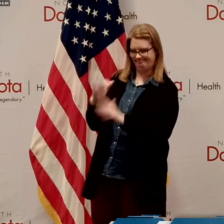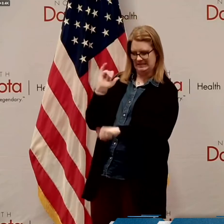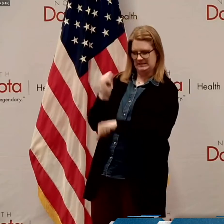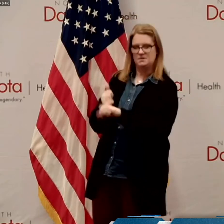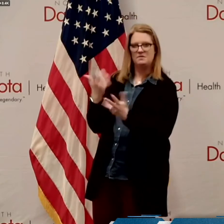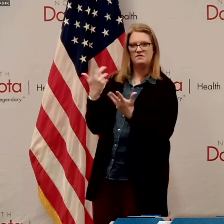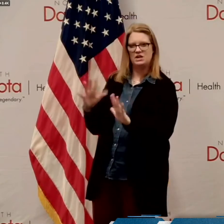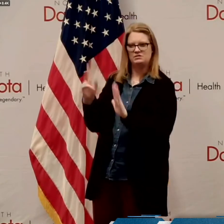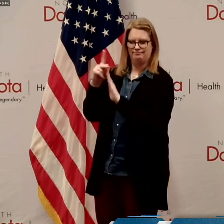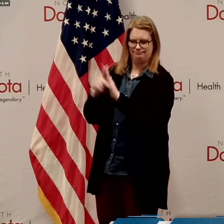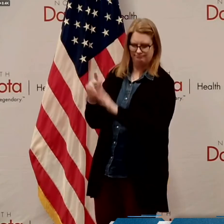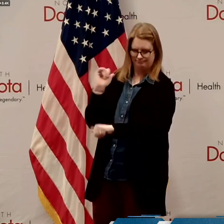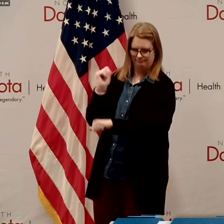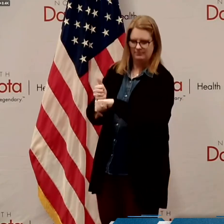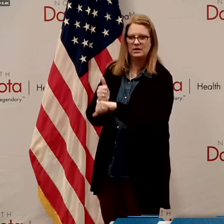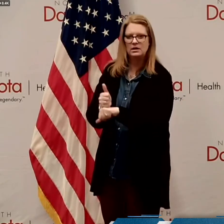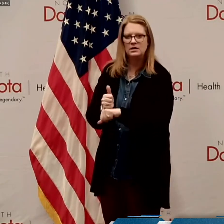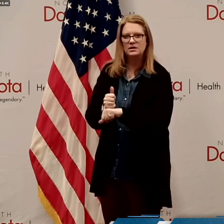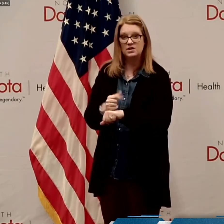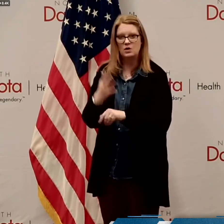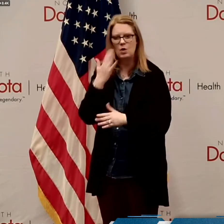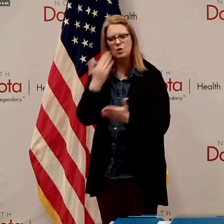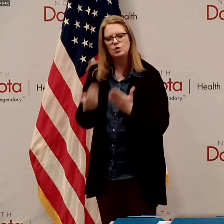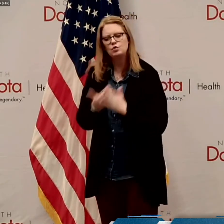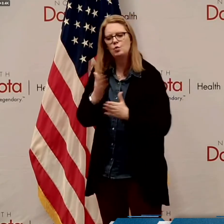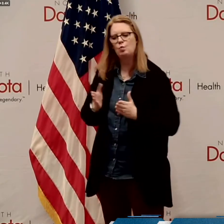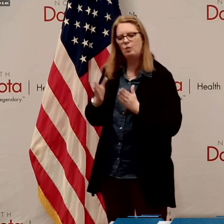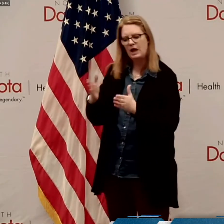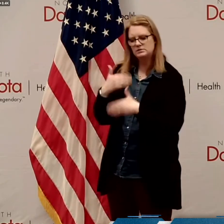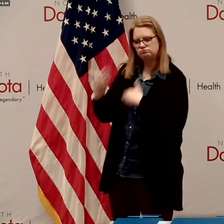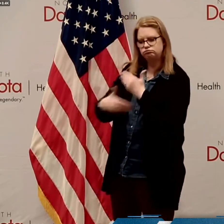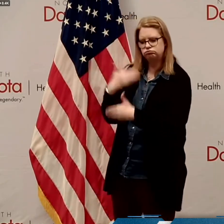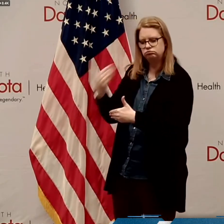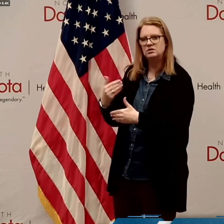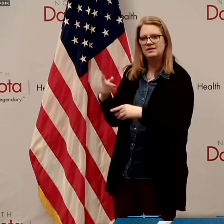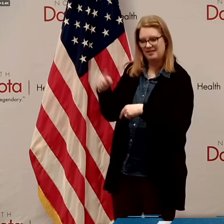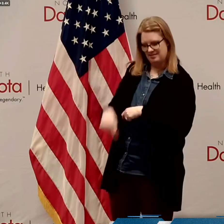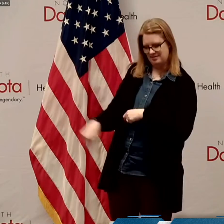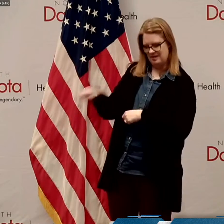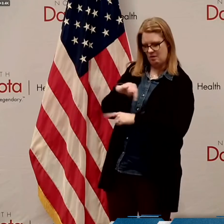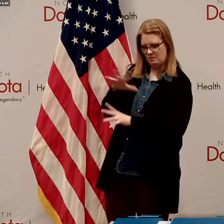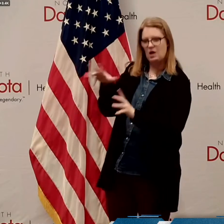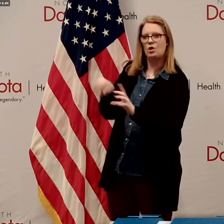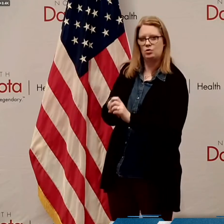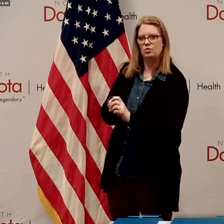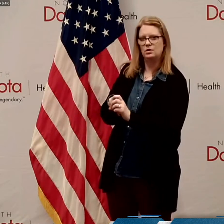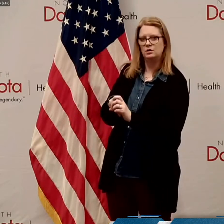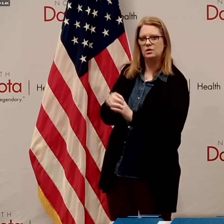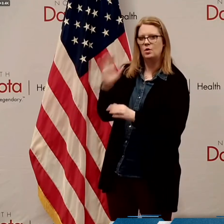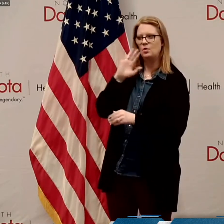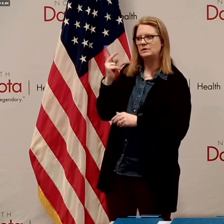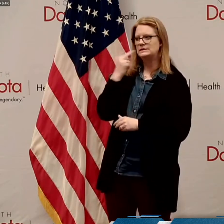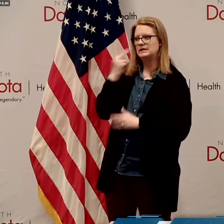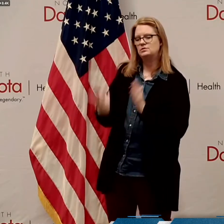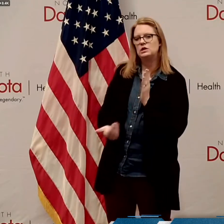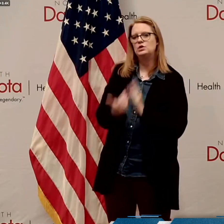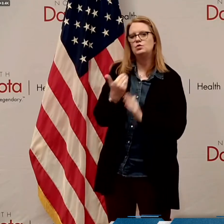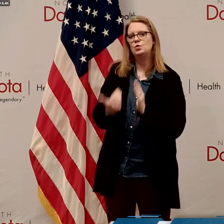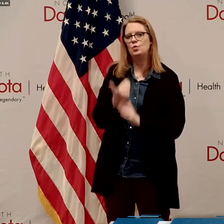about yesterday that would be new standard operating procedures are also going to be included. You'll see those in the new